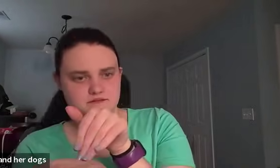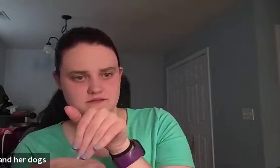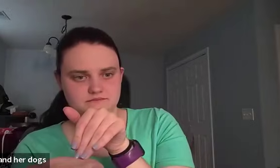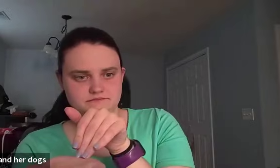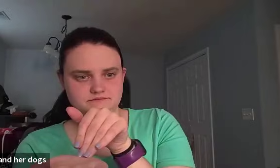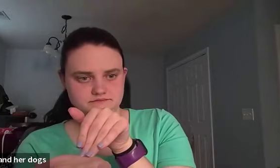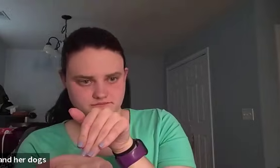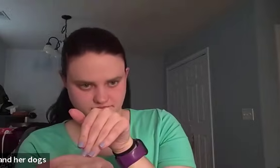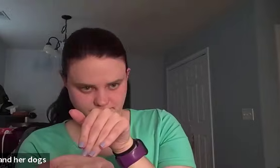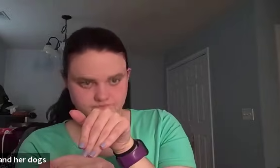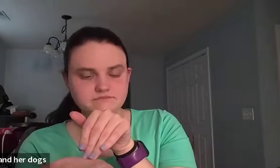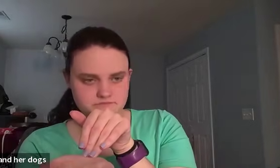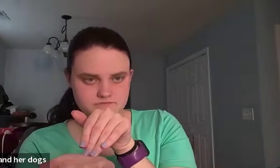1,000.